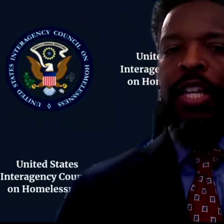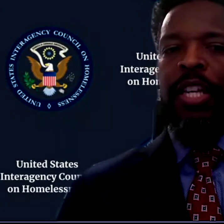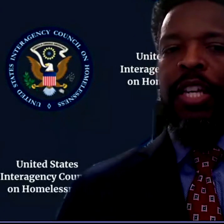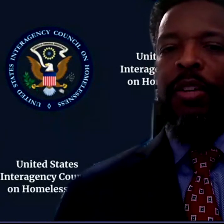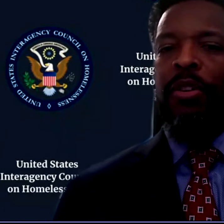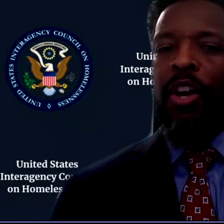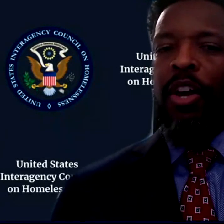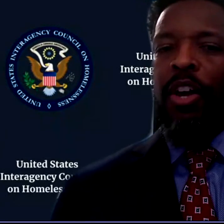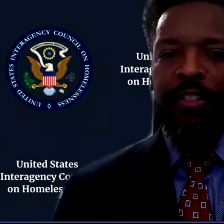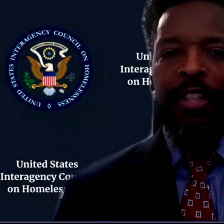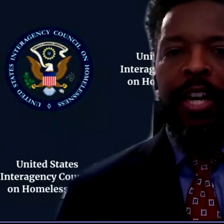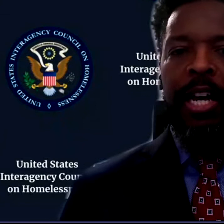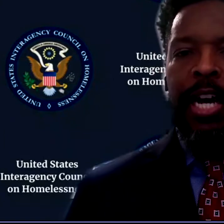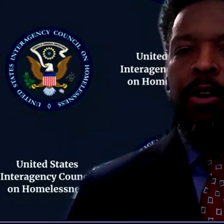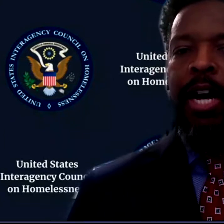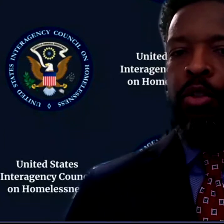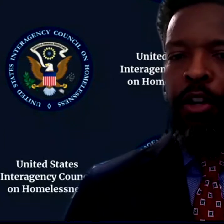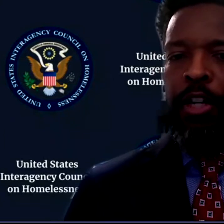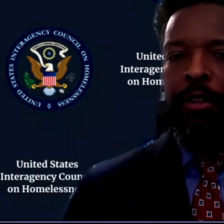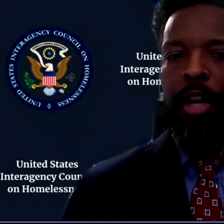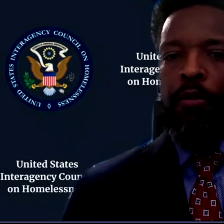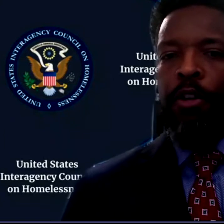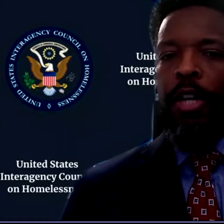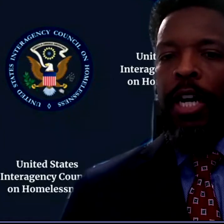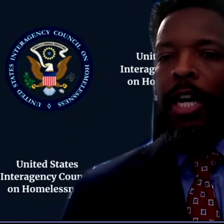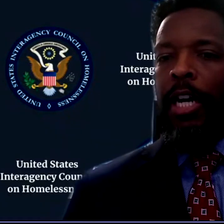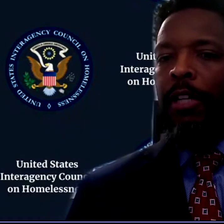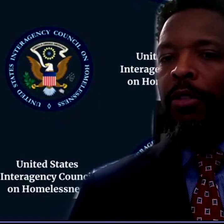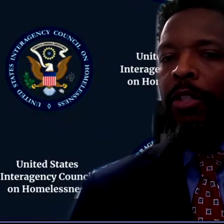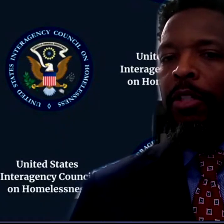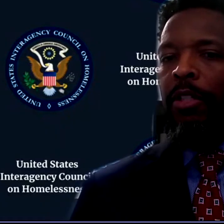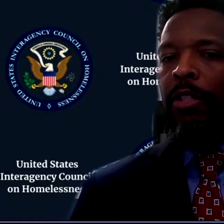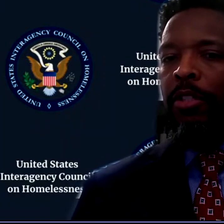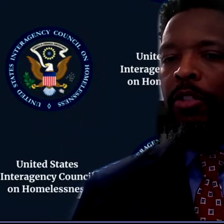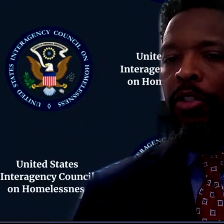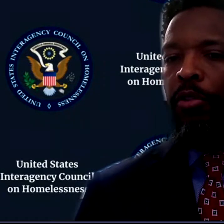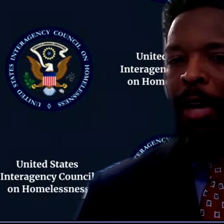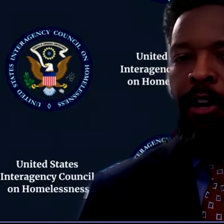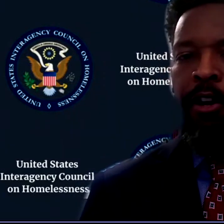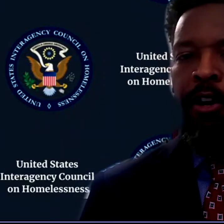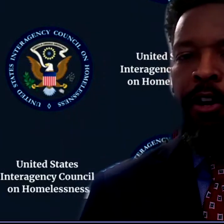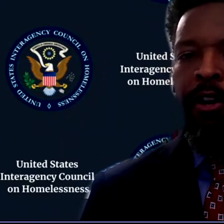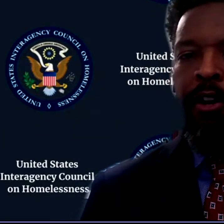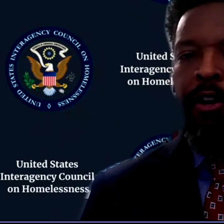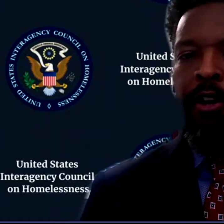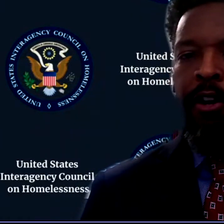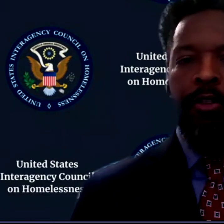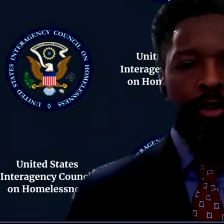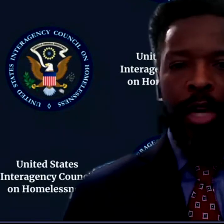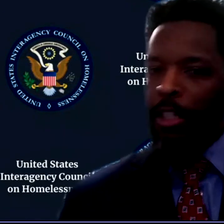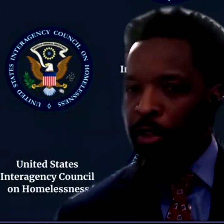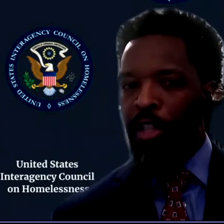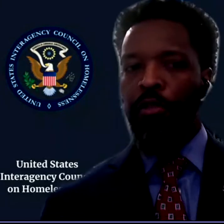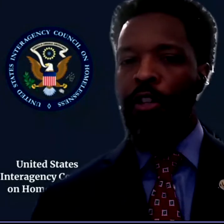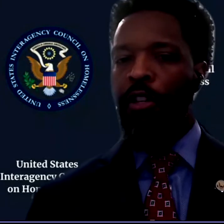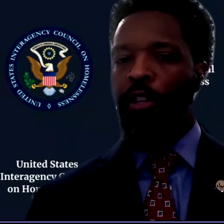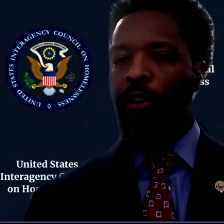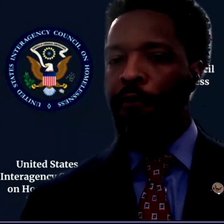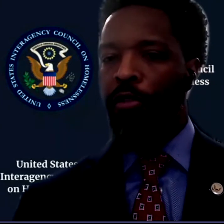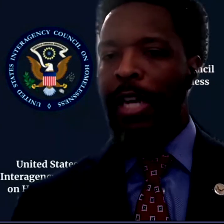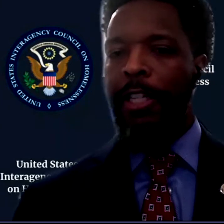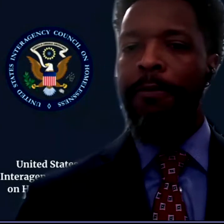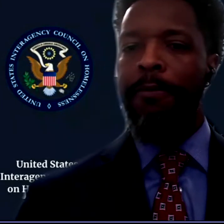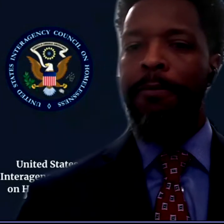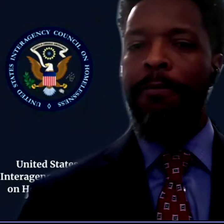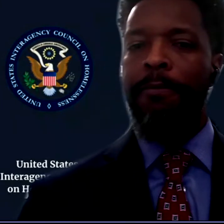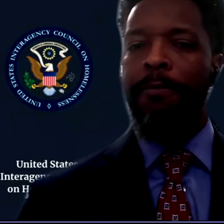to see what you do next. And now I will turn it over to the mayor and to, I guess, Mr. Nichols for